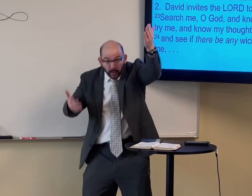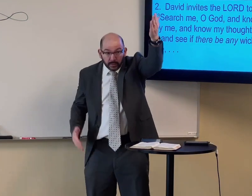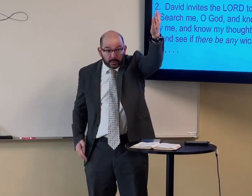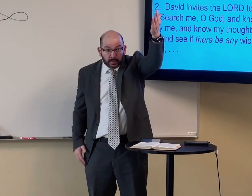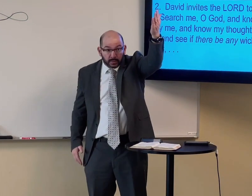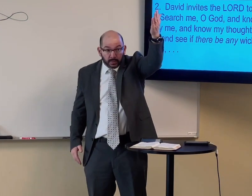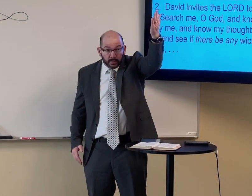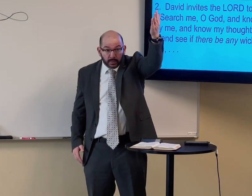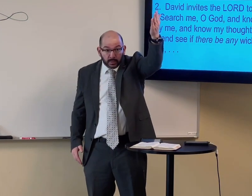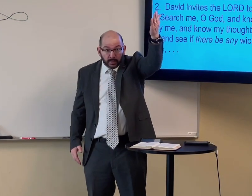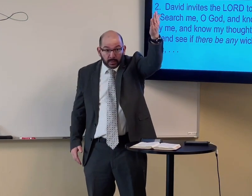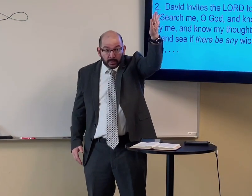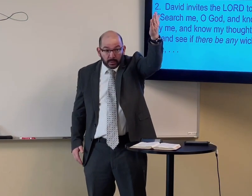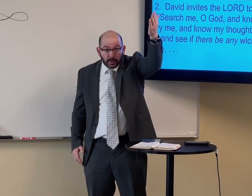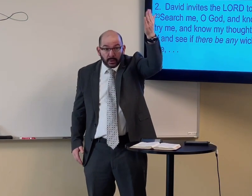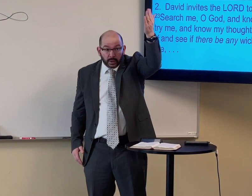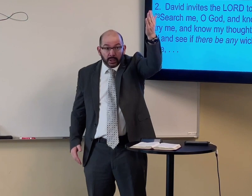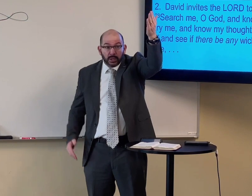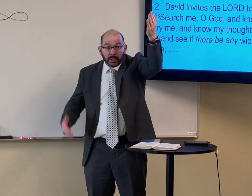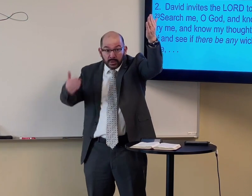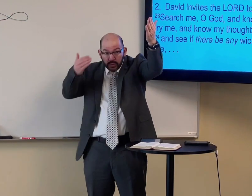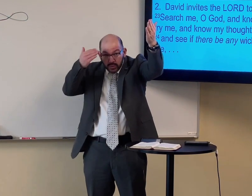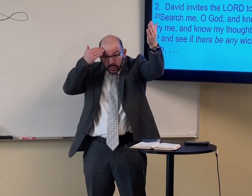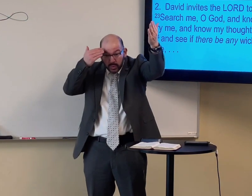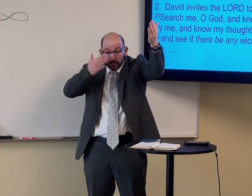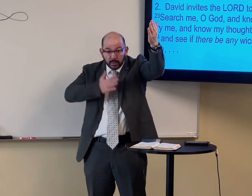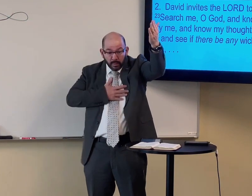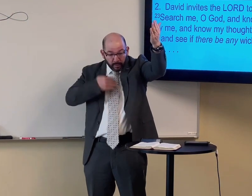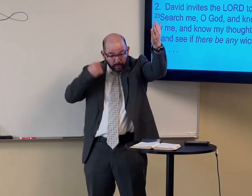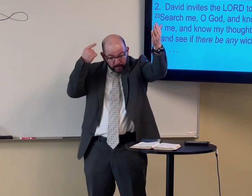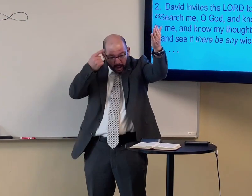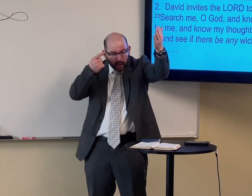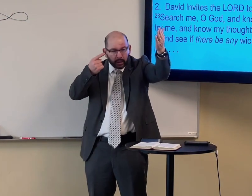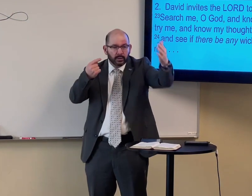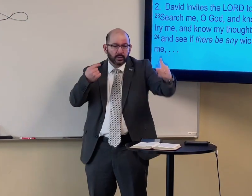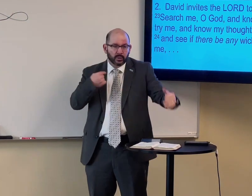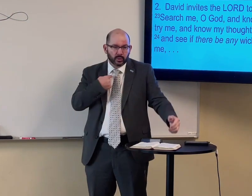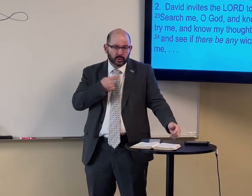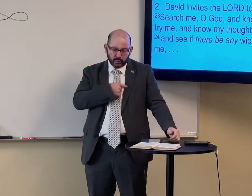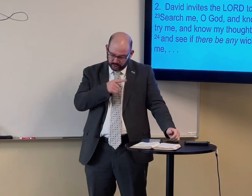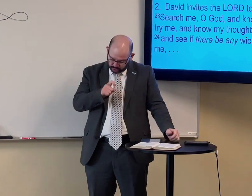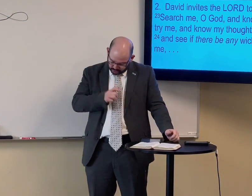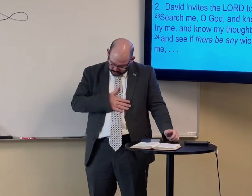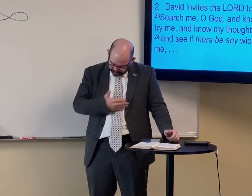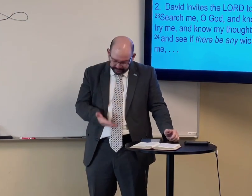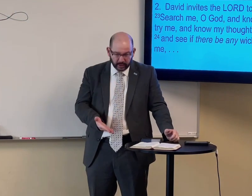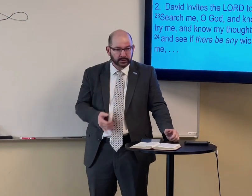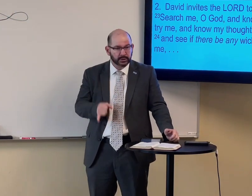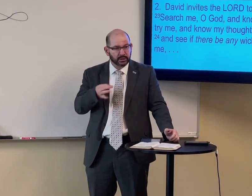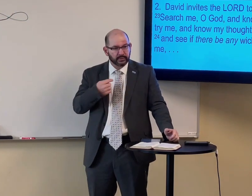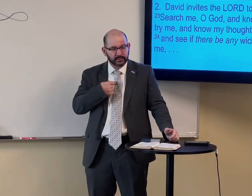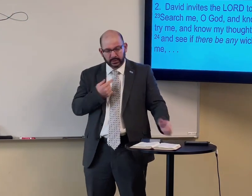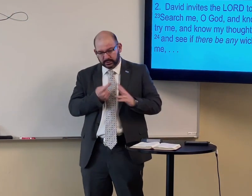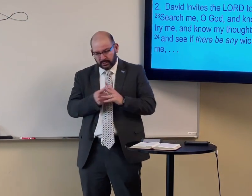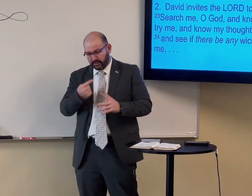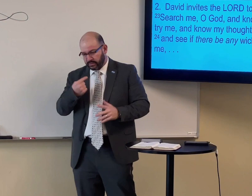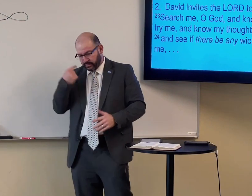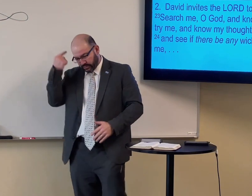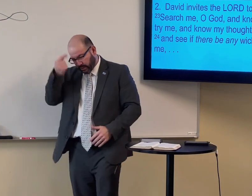thoughts are pure. God knows your thoughts. He knows what you're thinking about. He knows you should confess